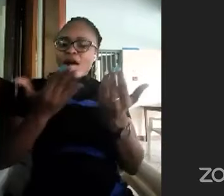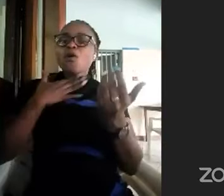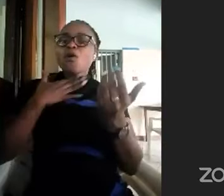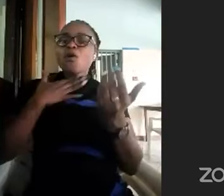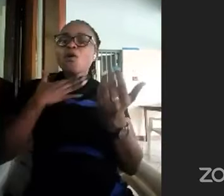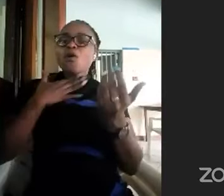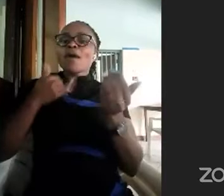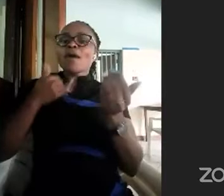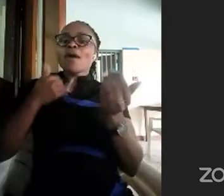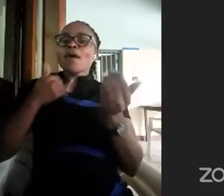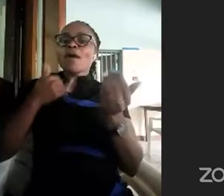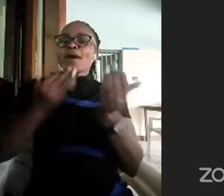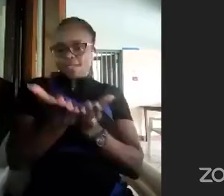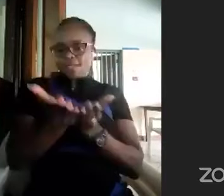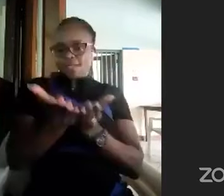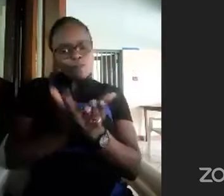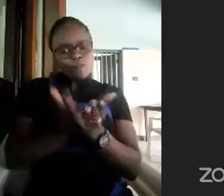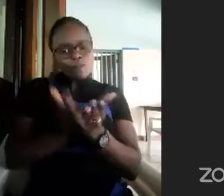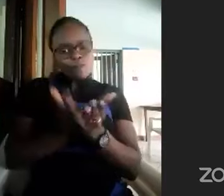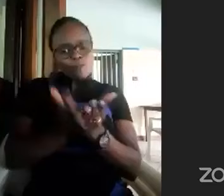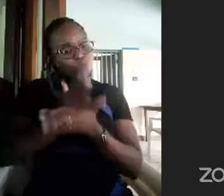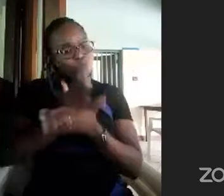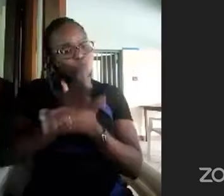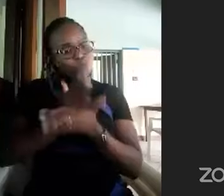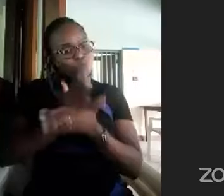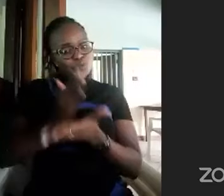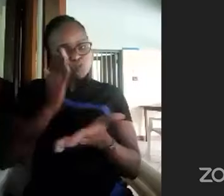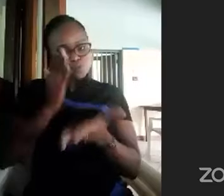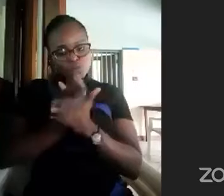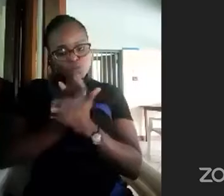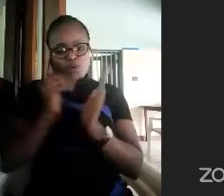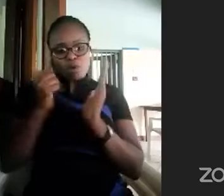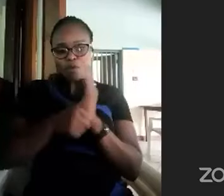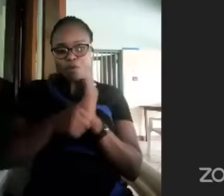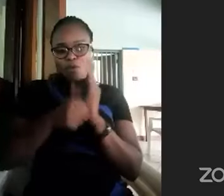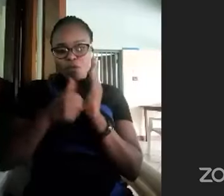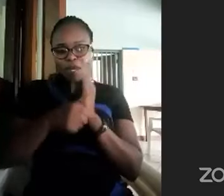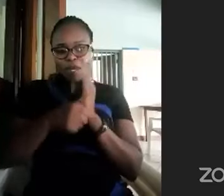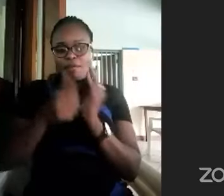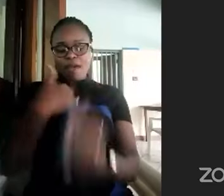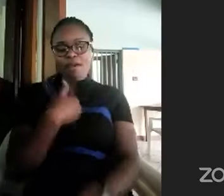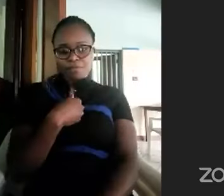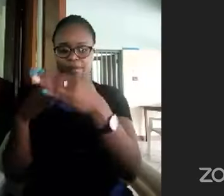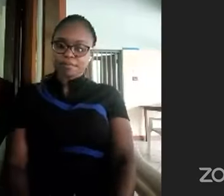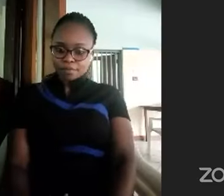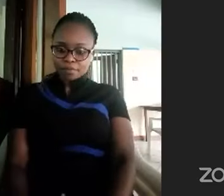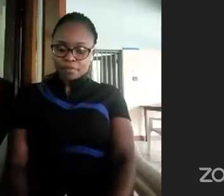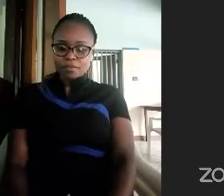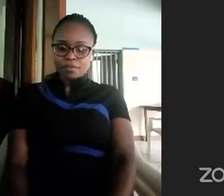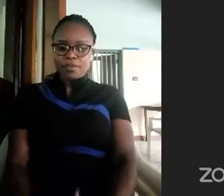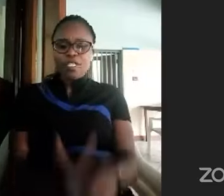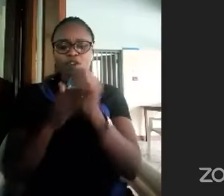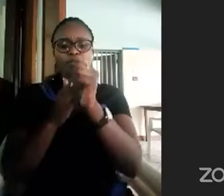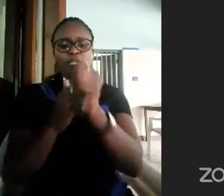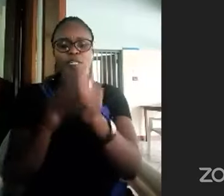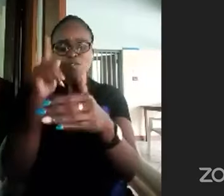links so much into this other problem that I will want to speak to, which is the aspect of discrimination, whereby one, we have self-discrimination, and